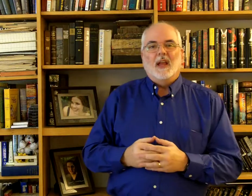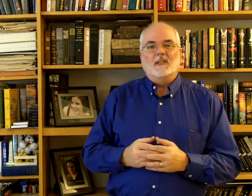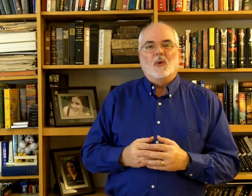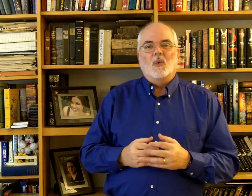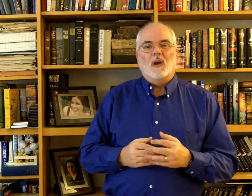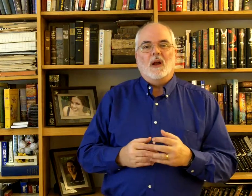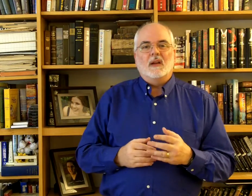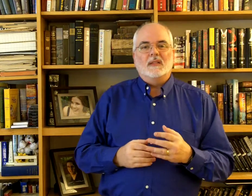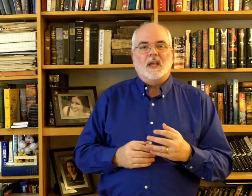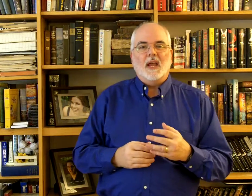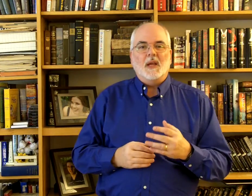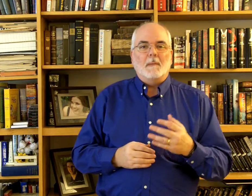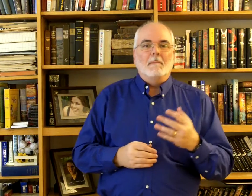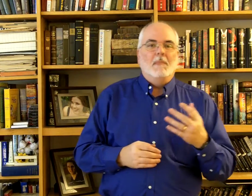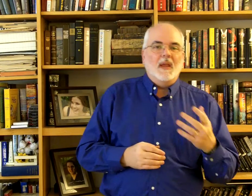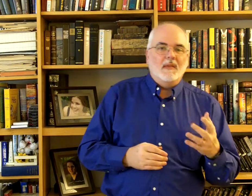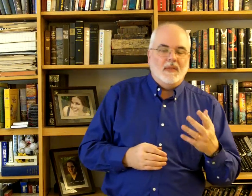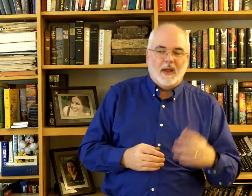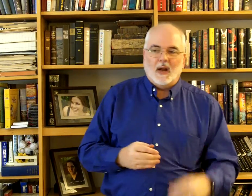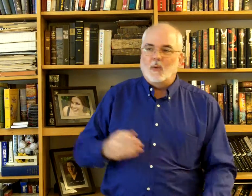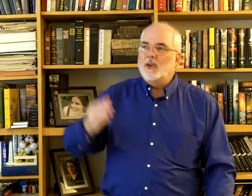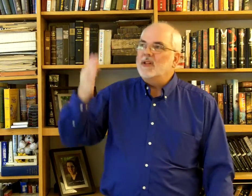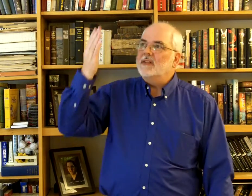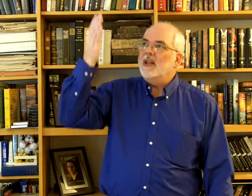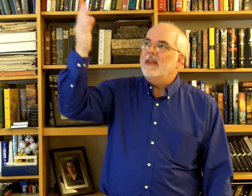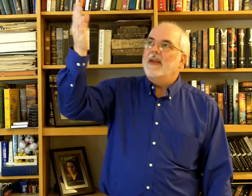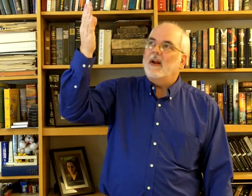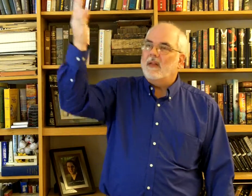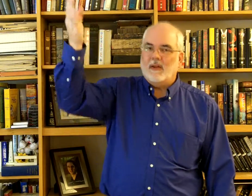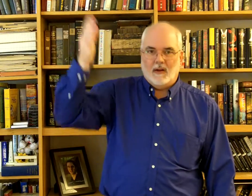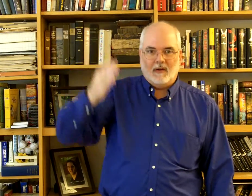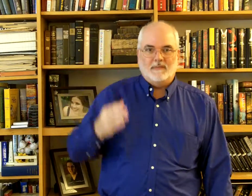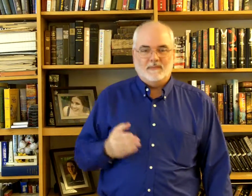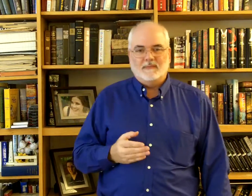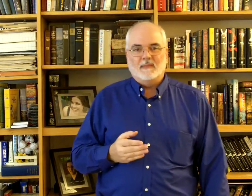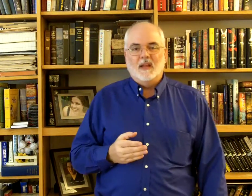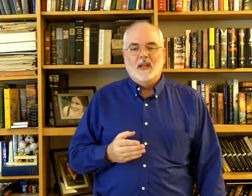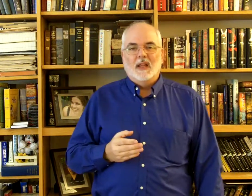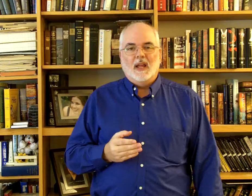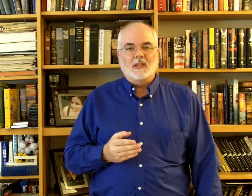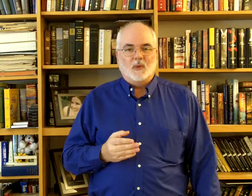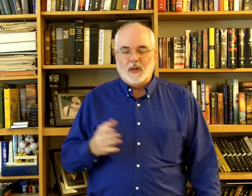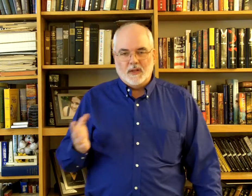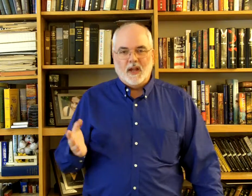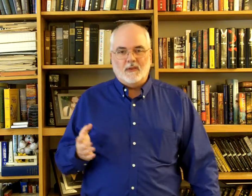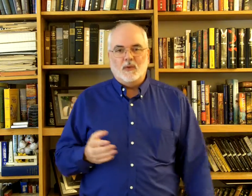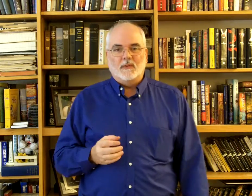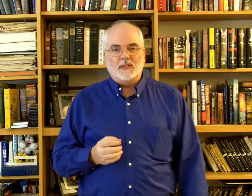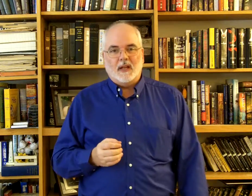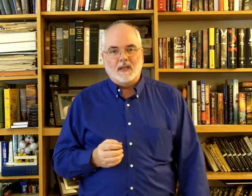so we're not going to say been there, we're just going to say there, there. That's the way the deaf would have said